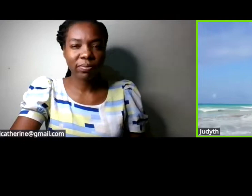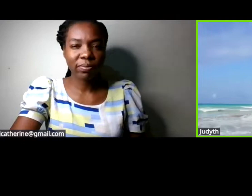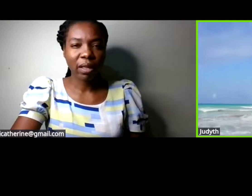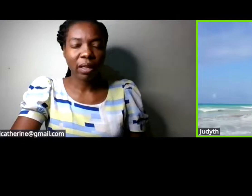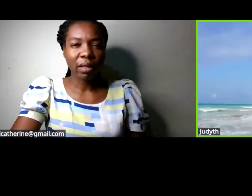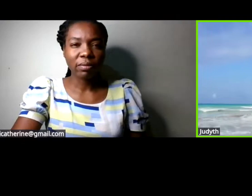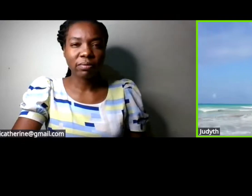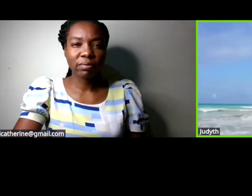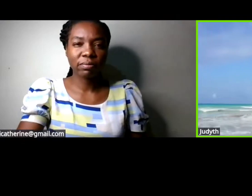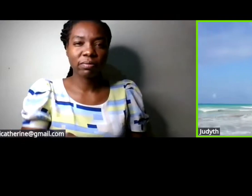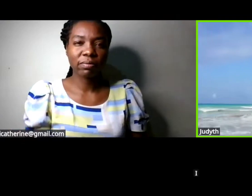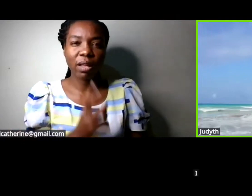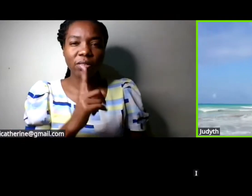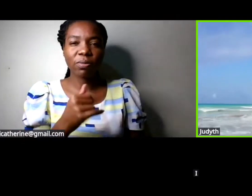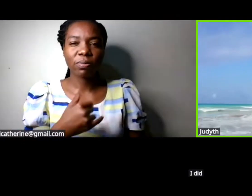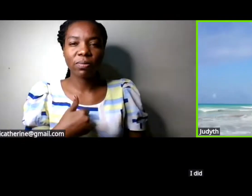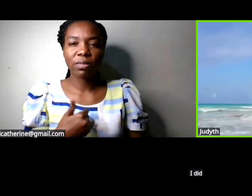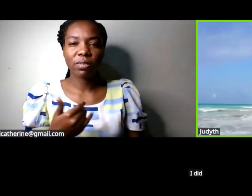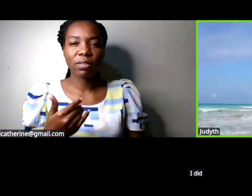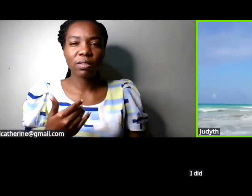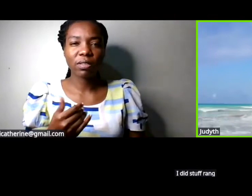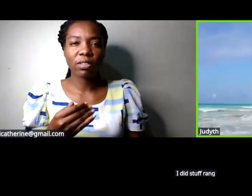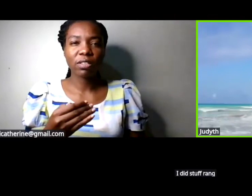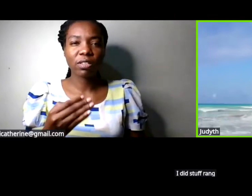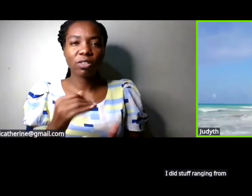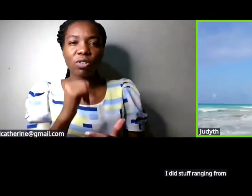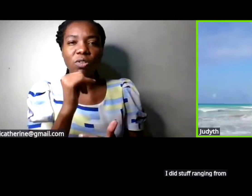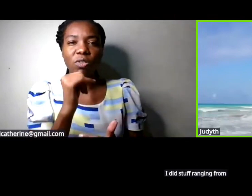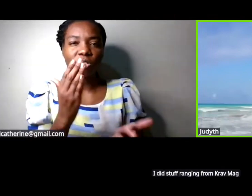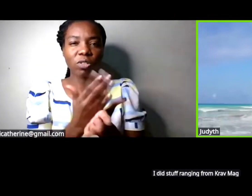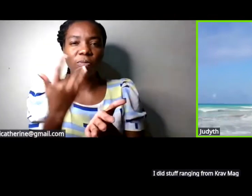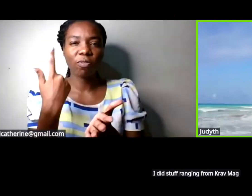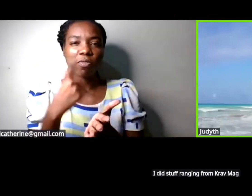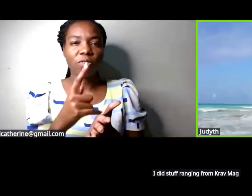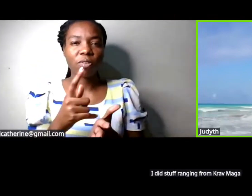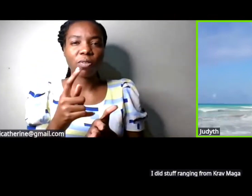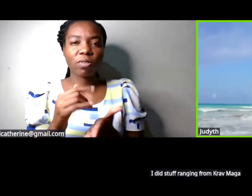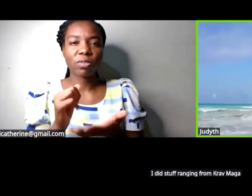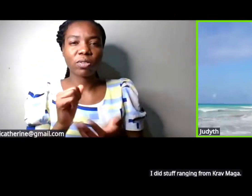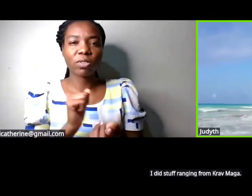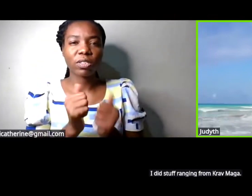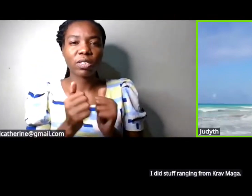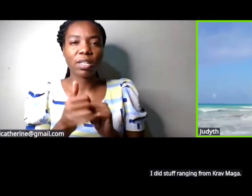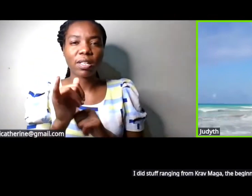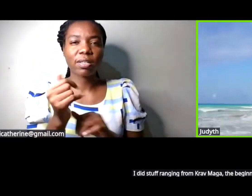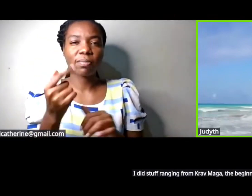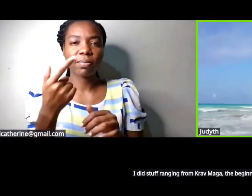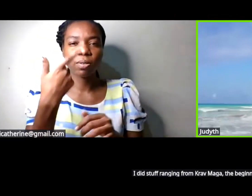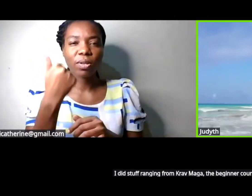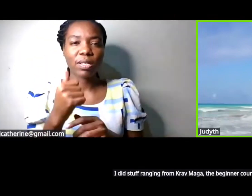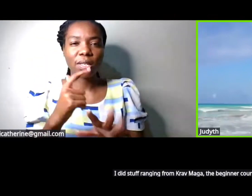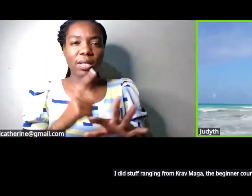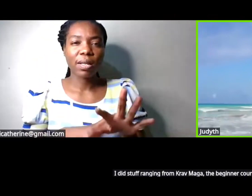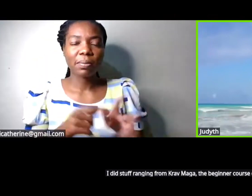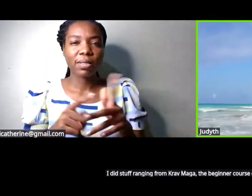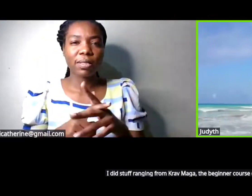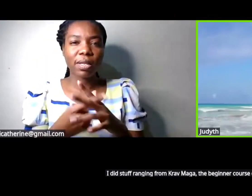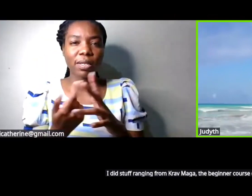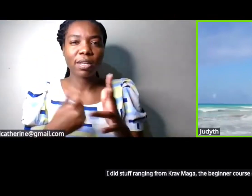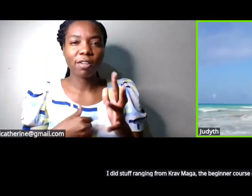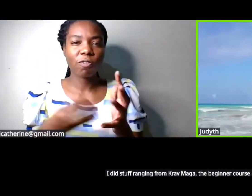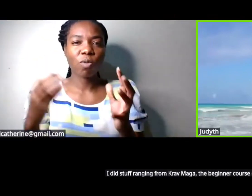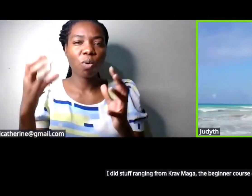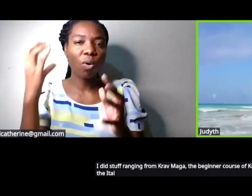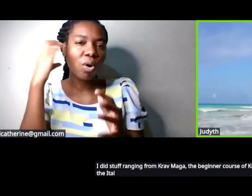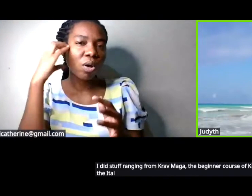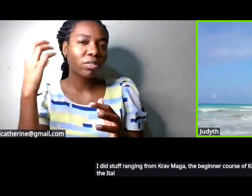I did stuff ranging from Krav Maga, the beginner course of Krav Maga. That's the Italian,